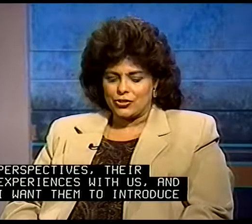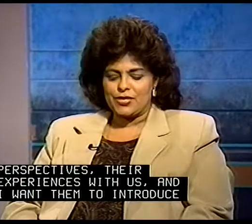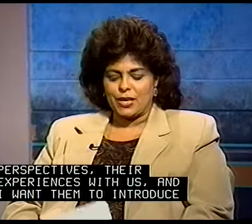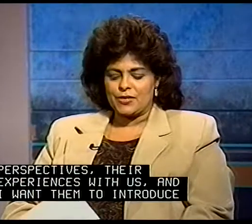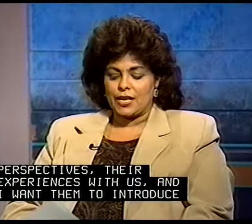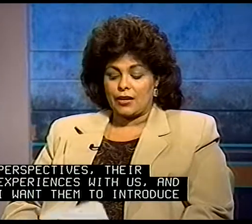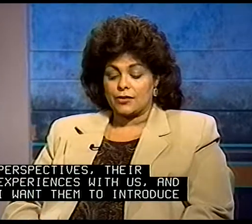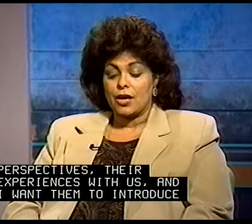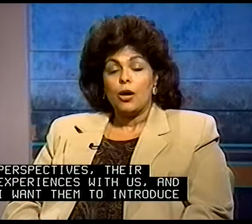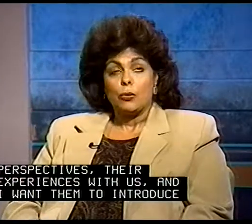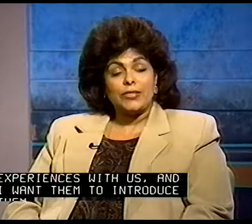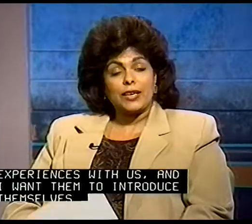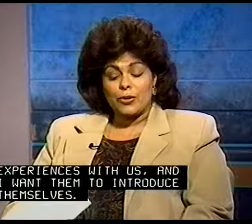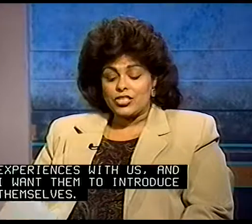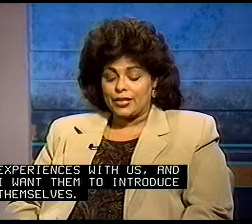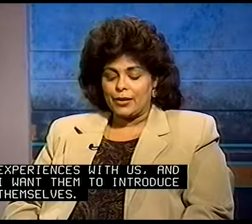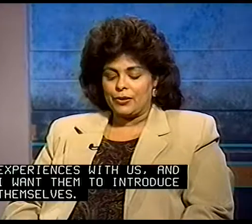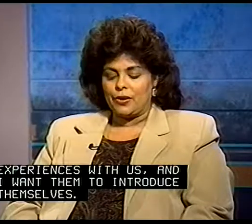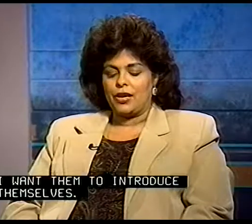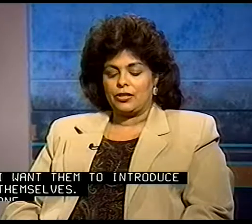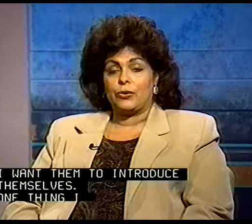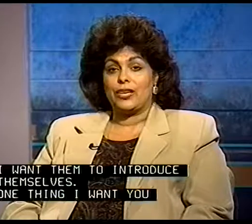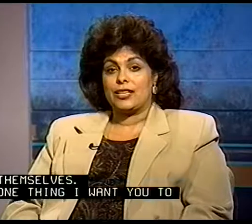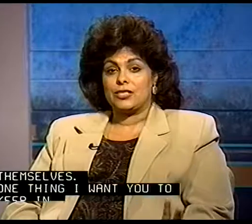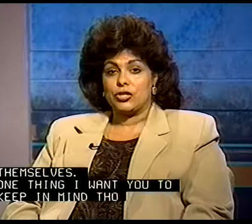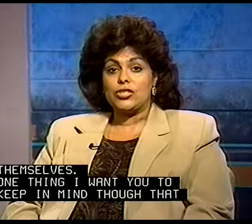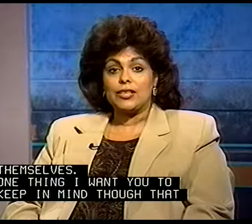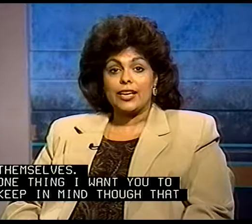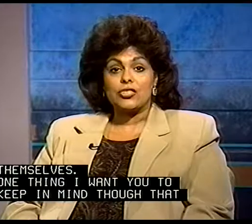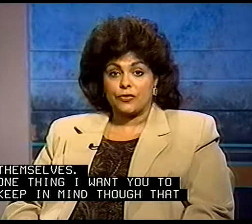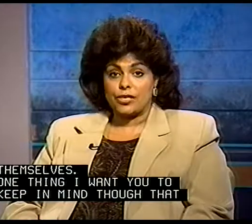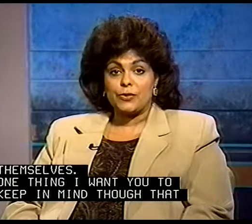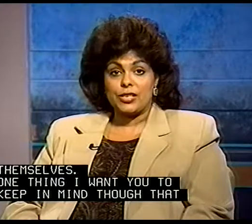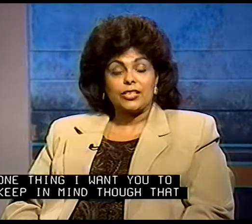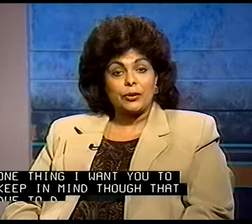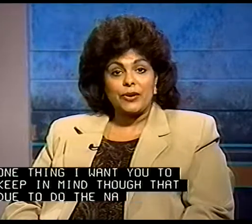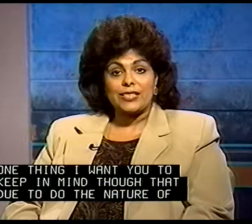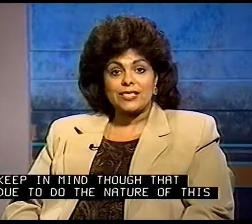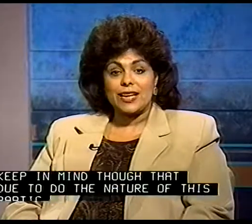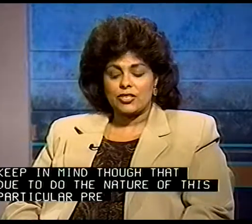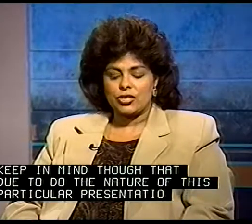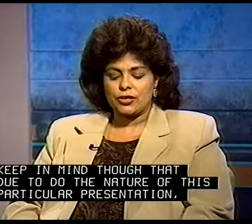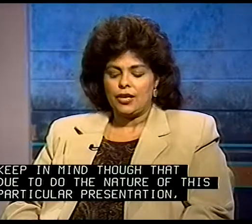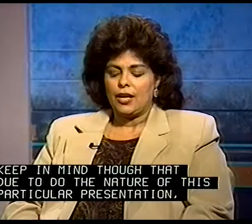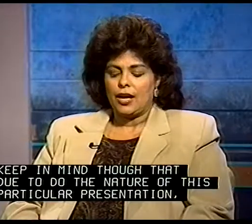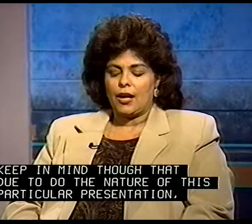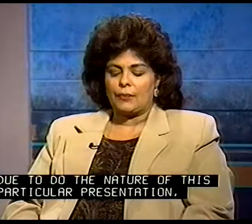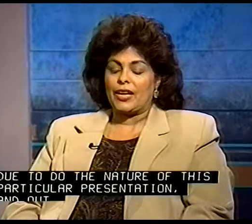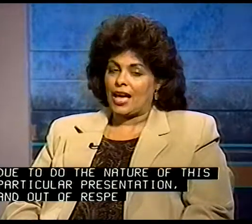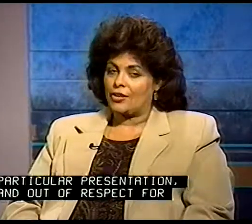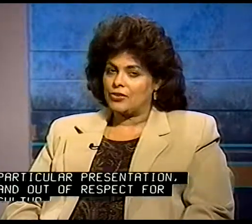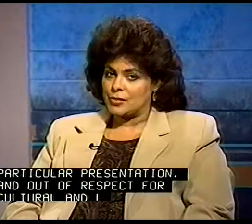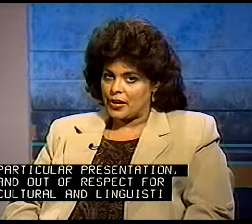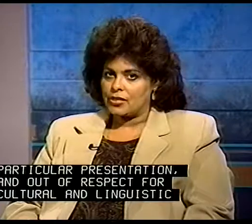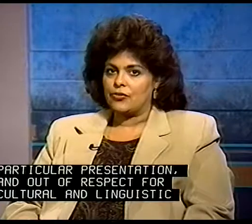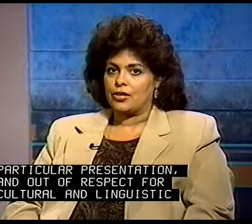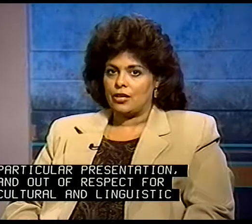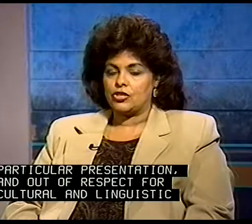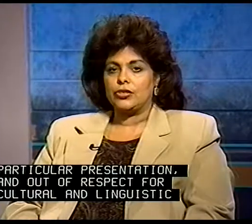introduce themselves. One thing I want you to keep in mind, though, that is due to the nature of this particular presentation, and out of respect for cultural